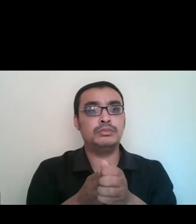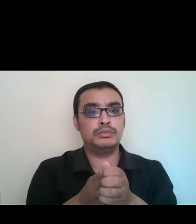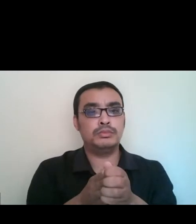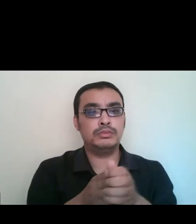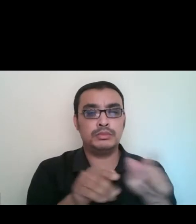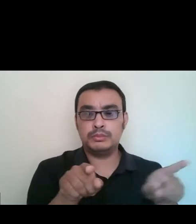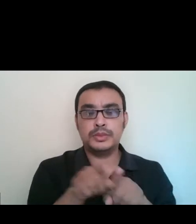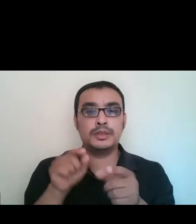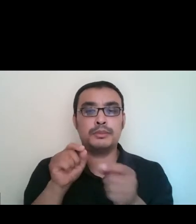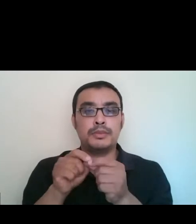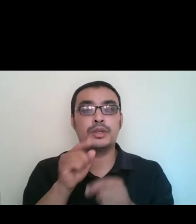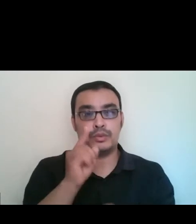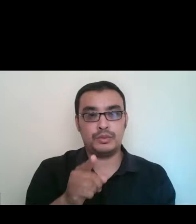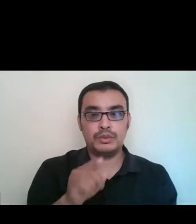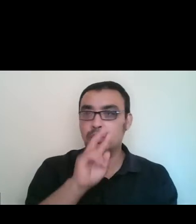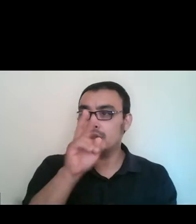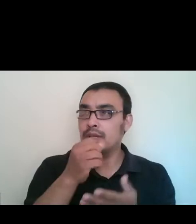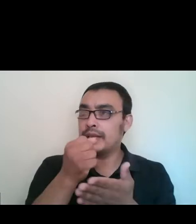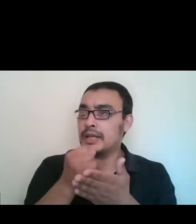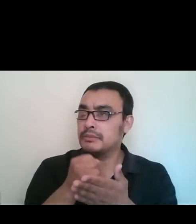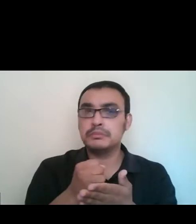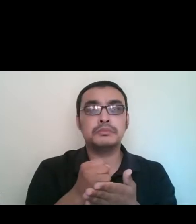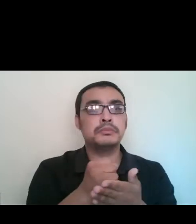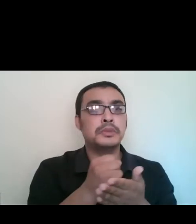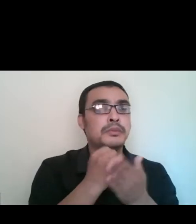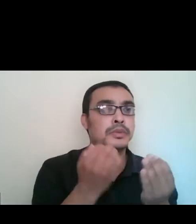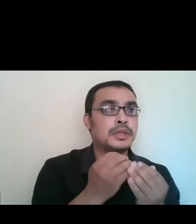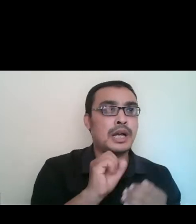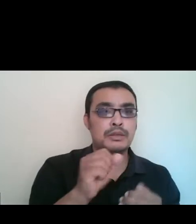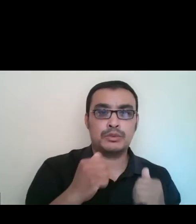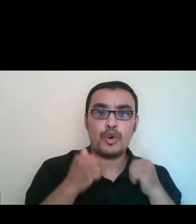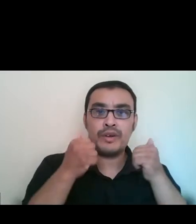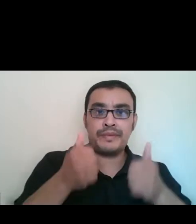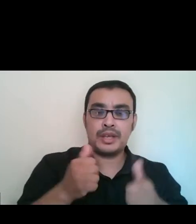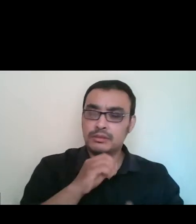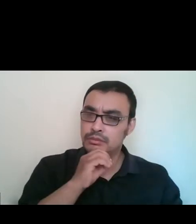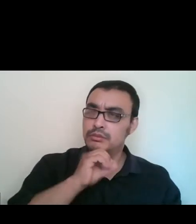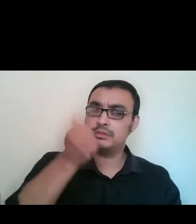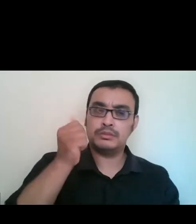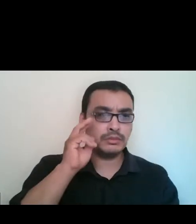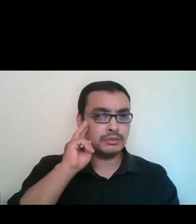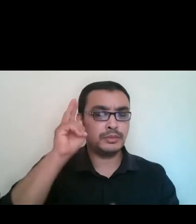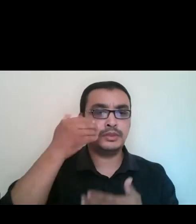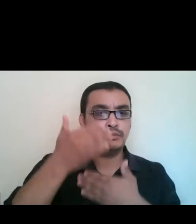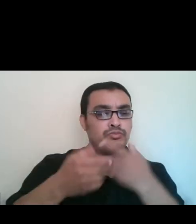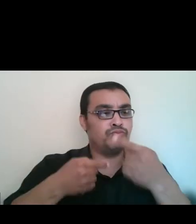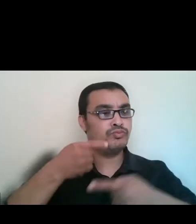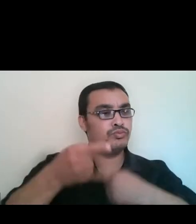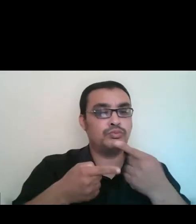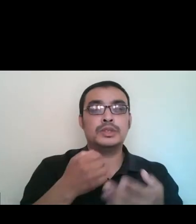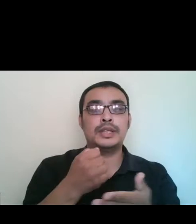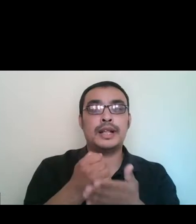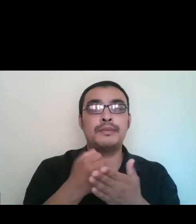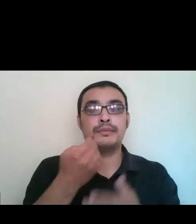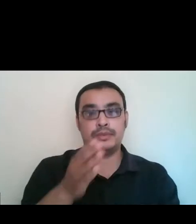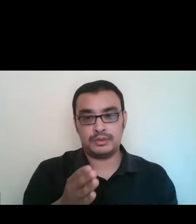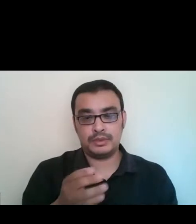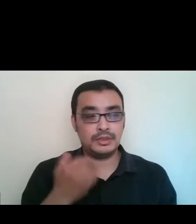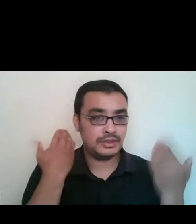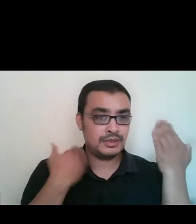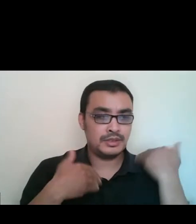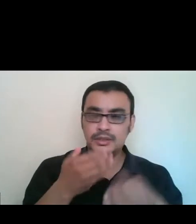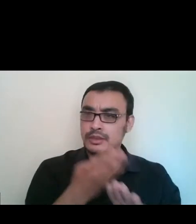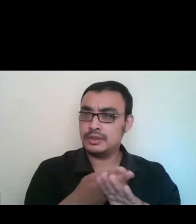help us sustaining our movement for a longer period of time. Nonviolent is a slow